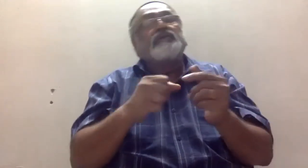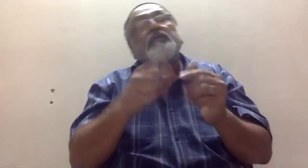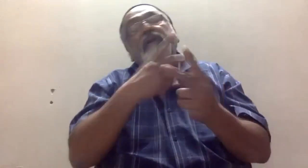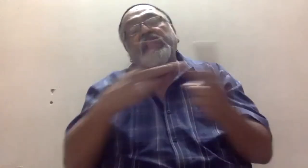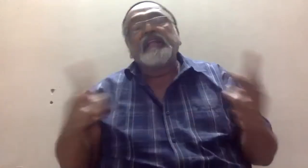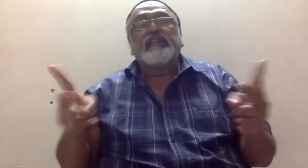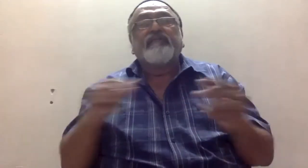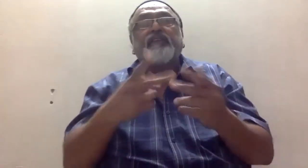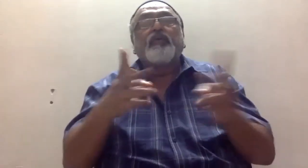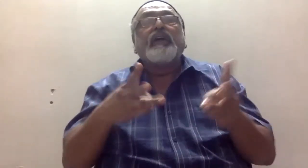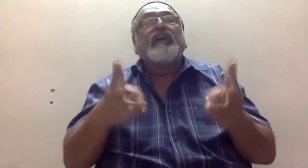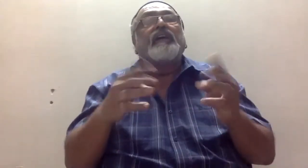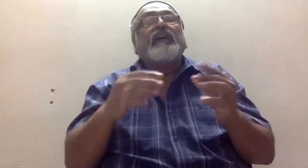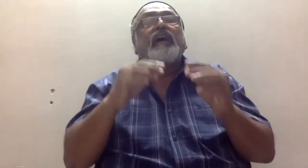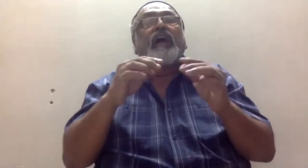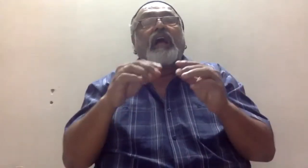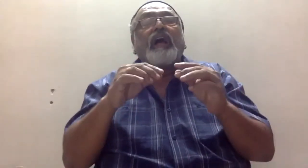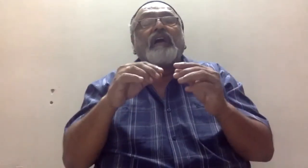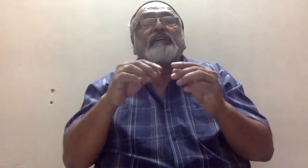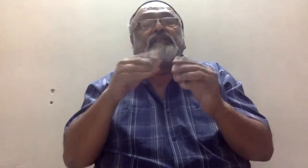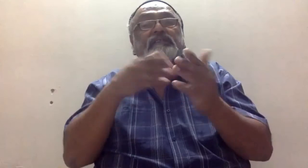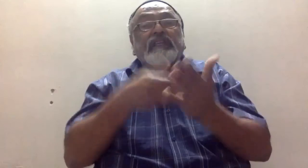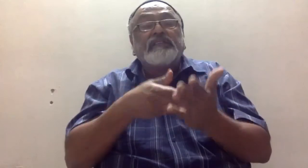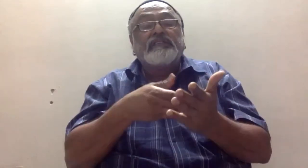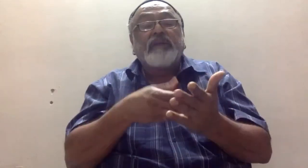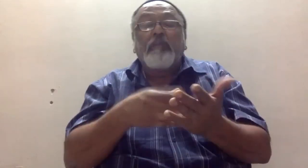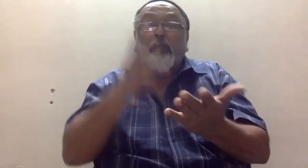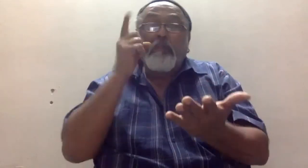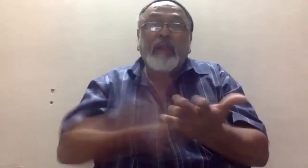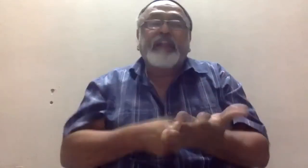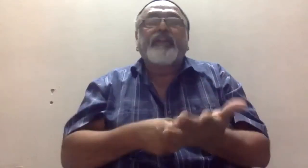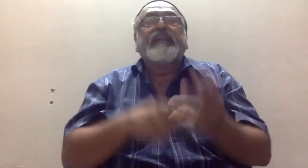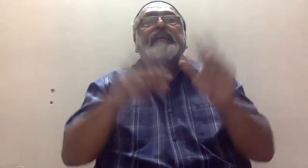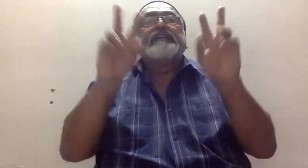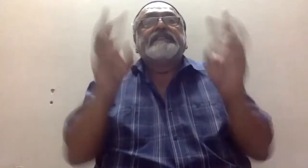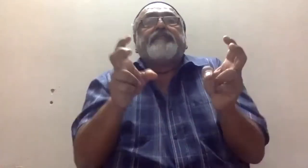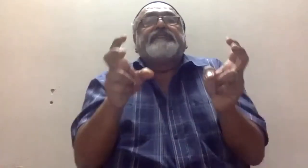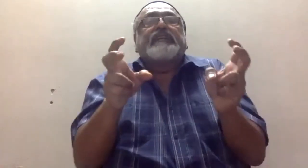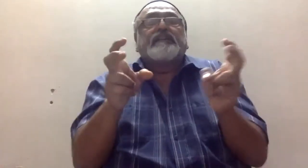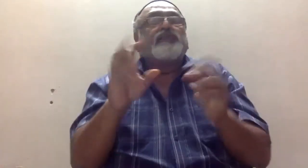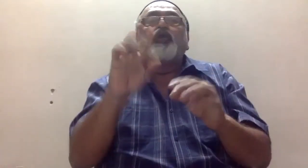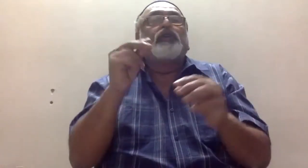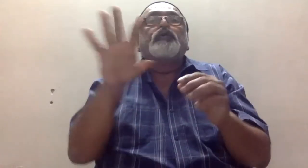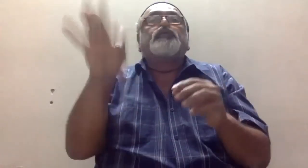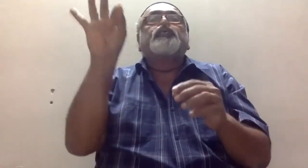would agree with you that it has to be a mandatory subject rather than being an optional subject. Completely agree with you,